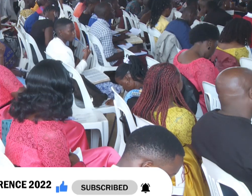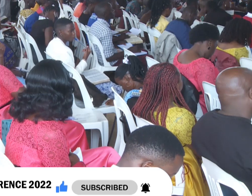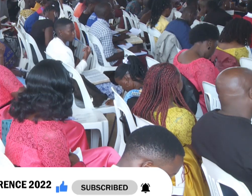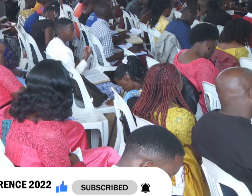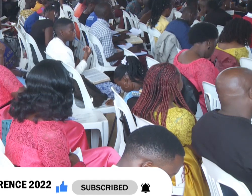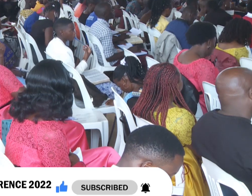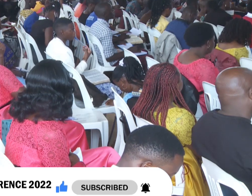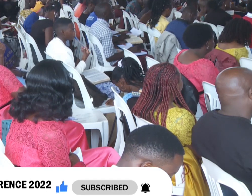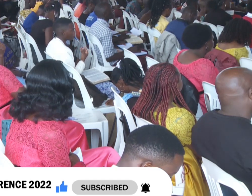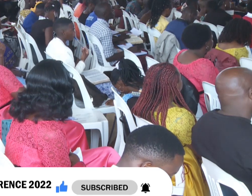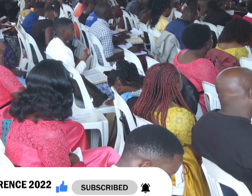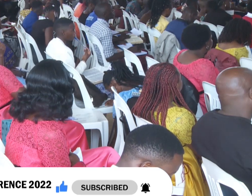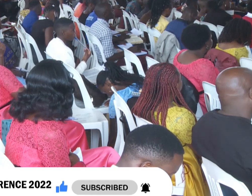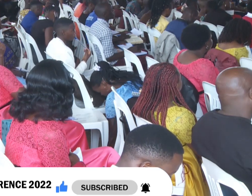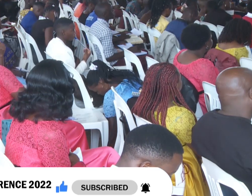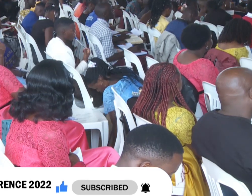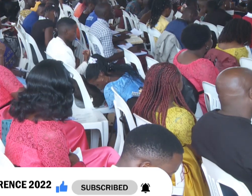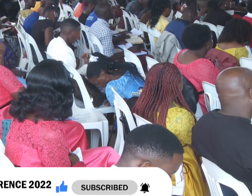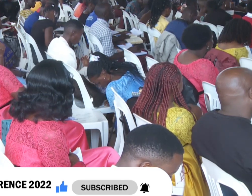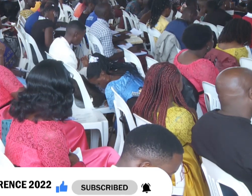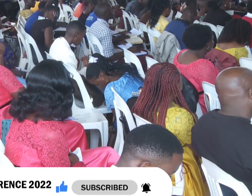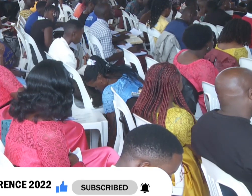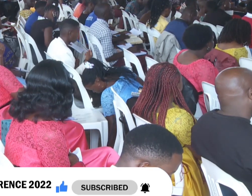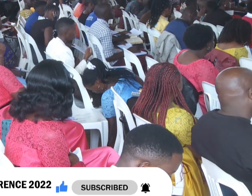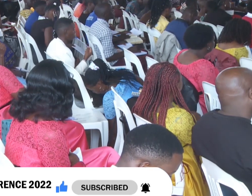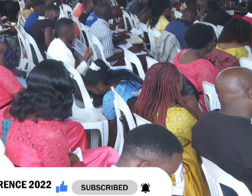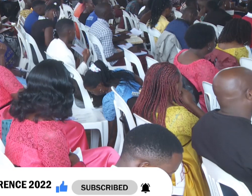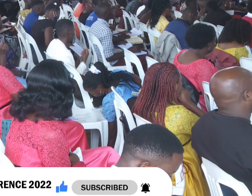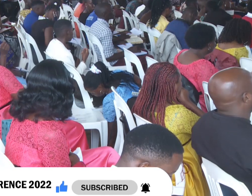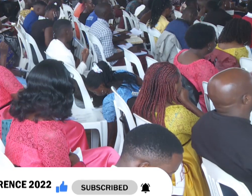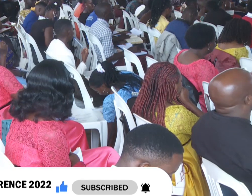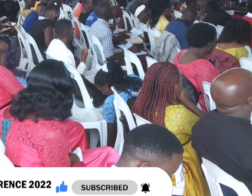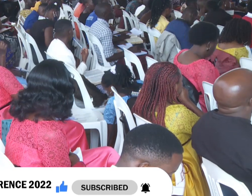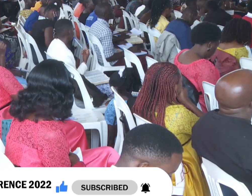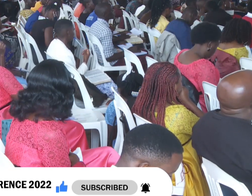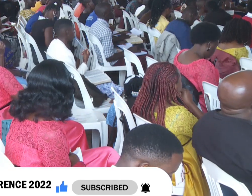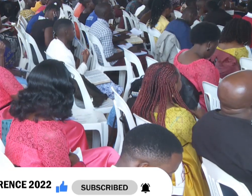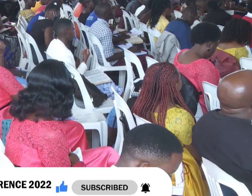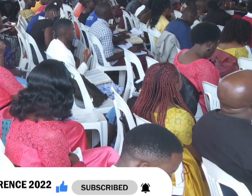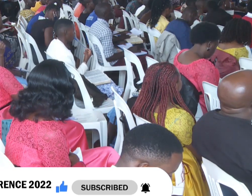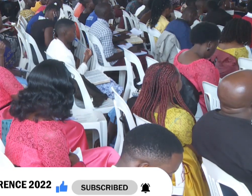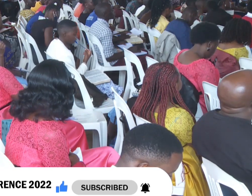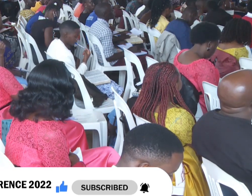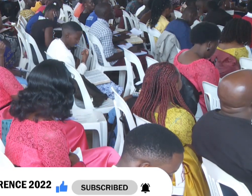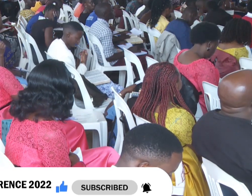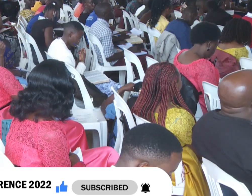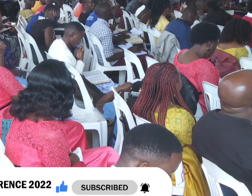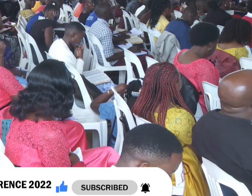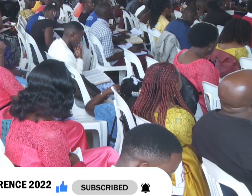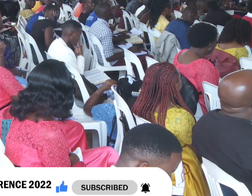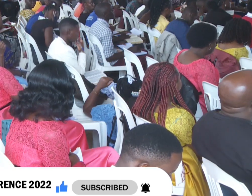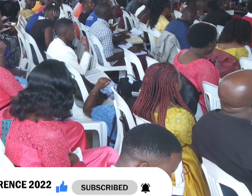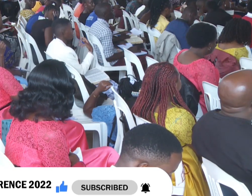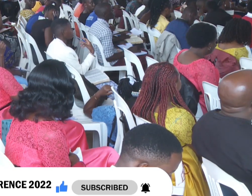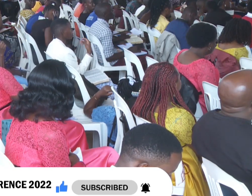TV zajja. The TVs are on. Online zajja. Online stations. Banange tulia. We feed. Na ye mulokole ya asemba yo.